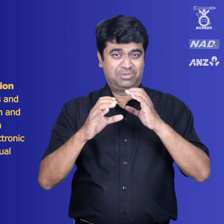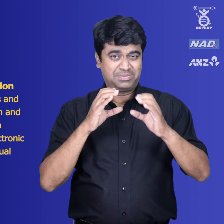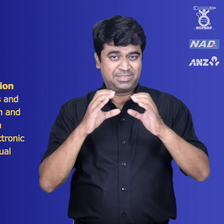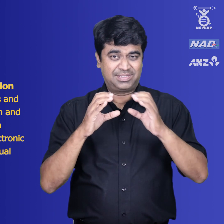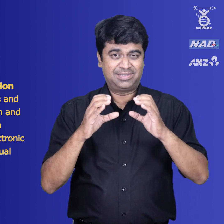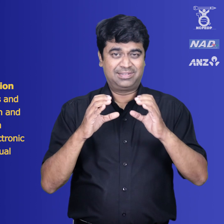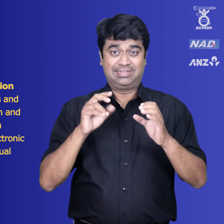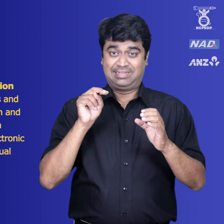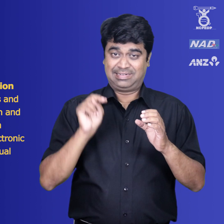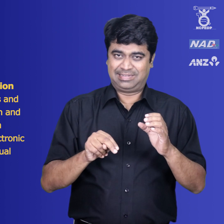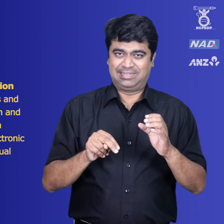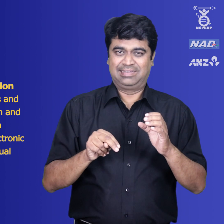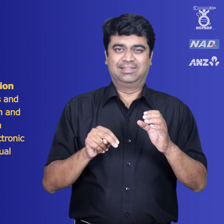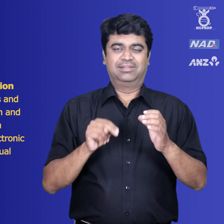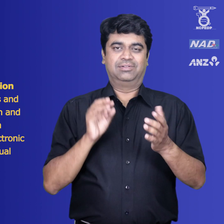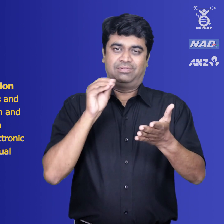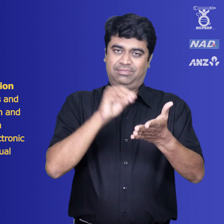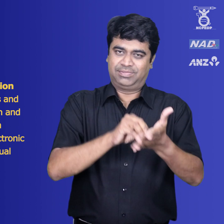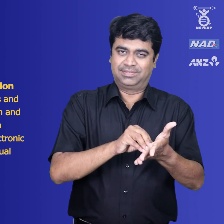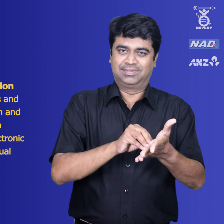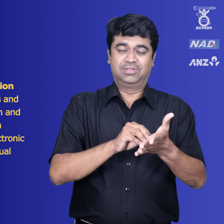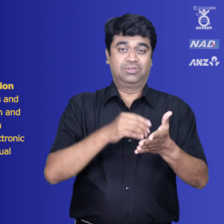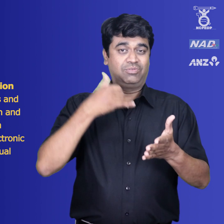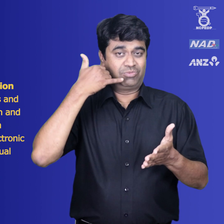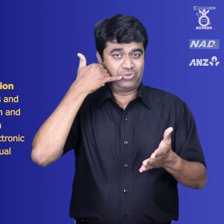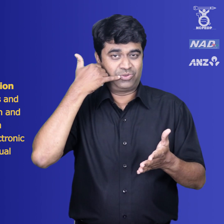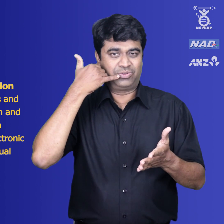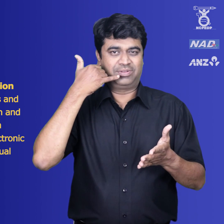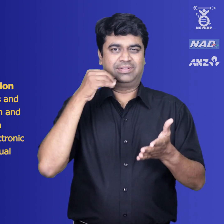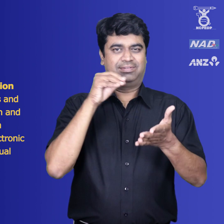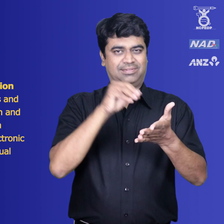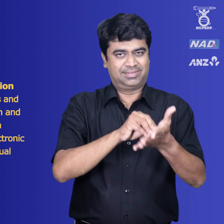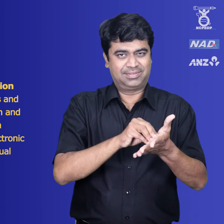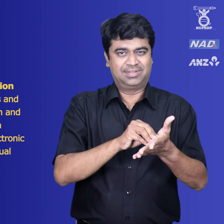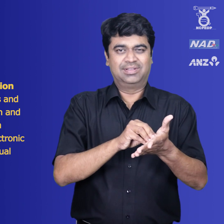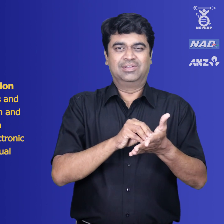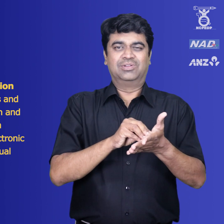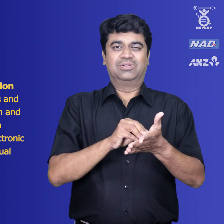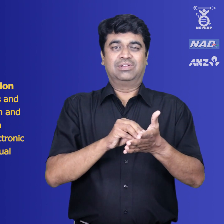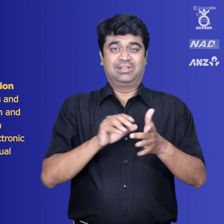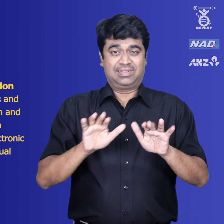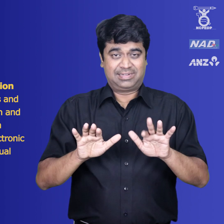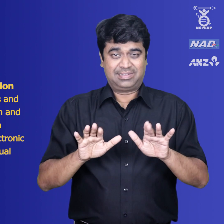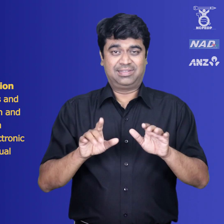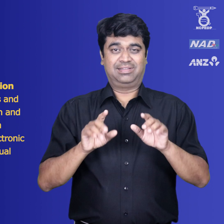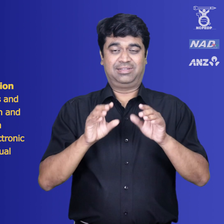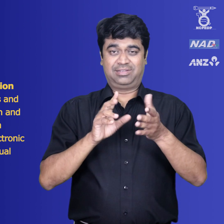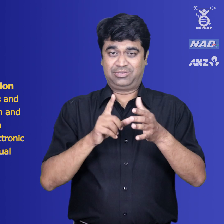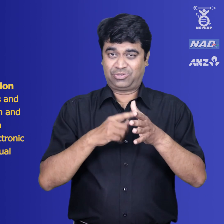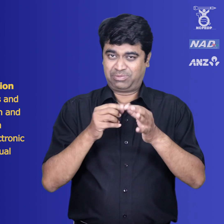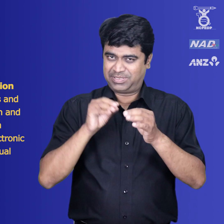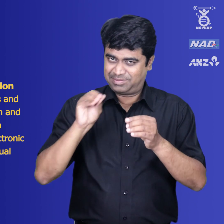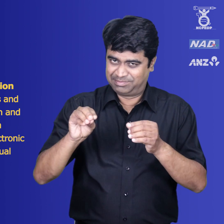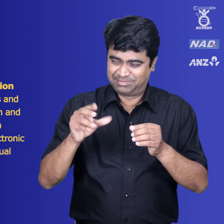relating to the information and communication, including telecom services, web-based